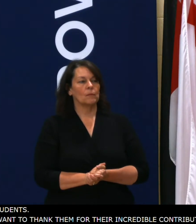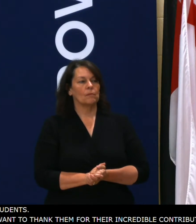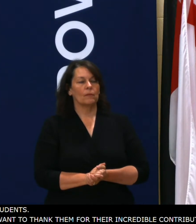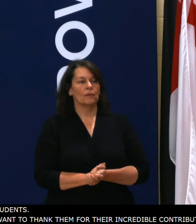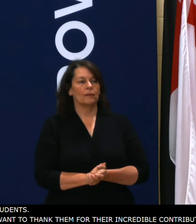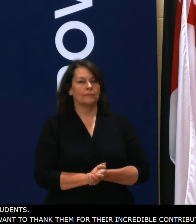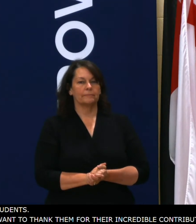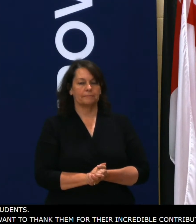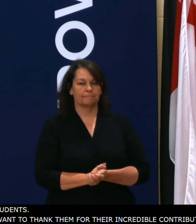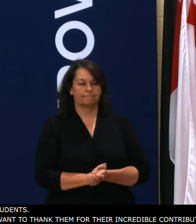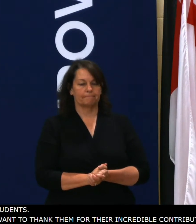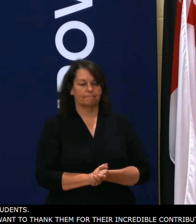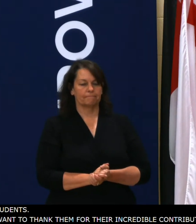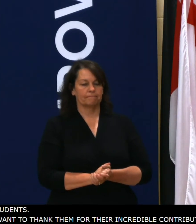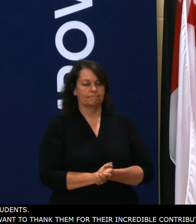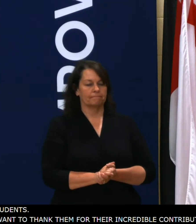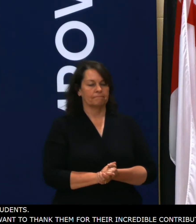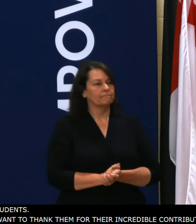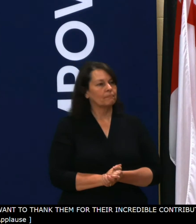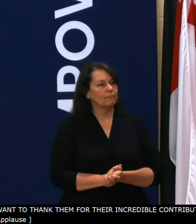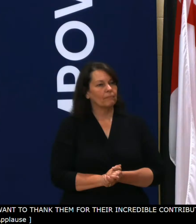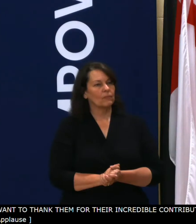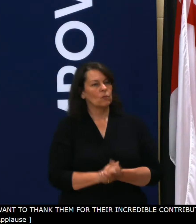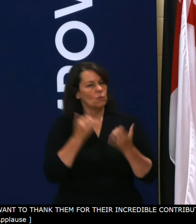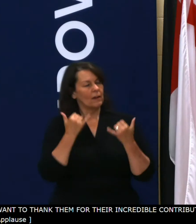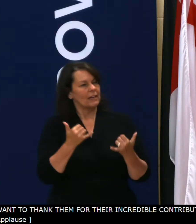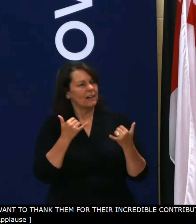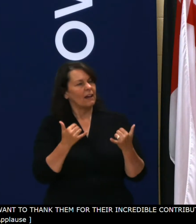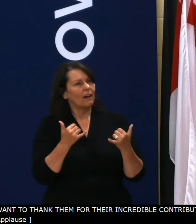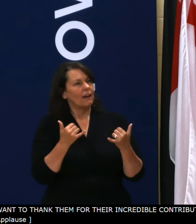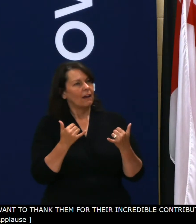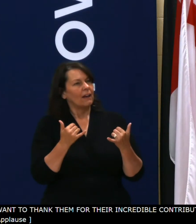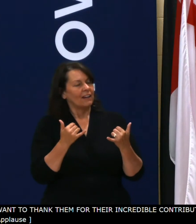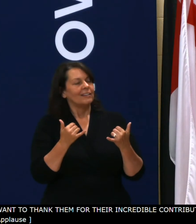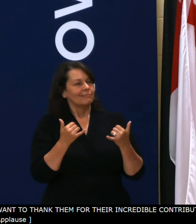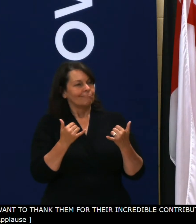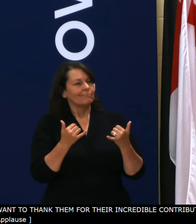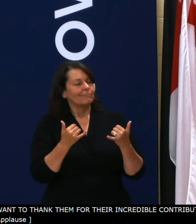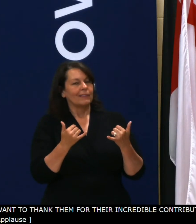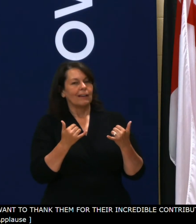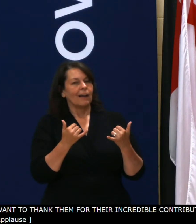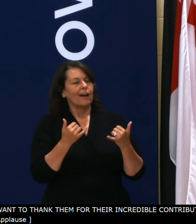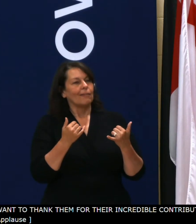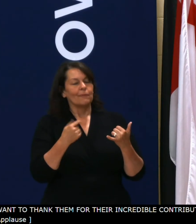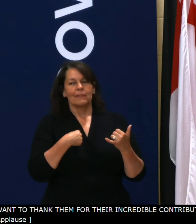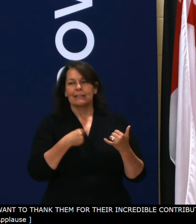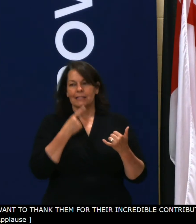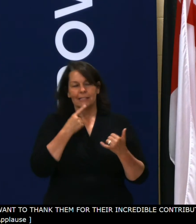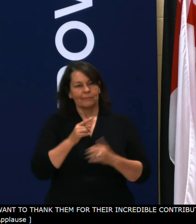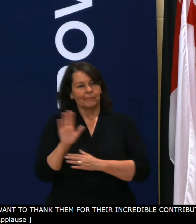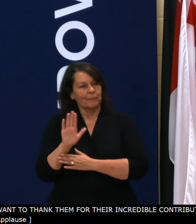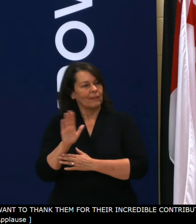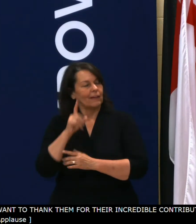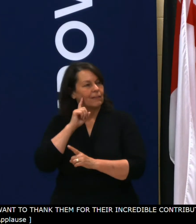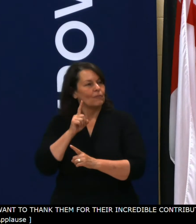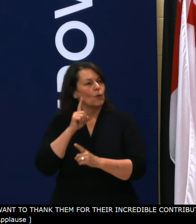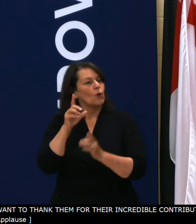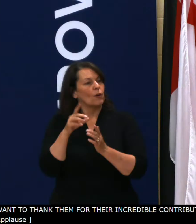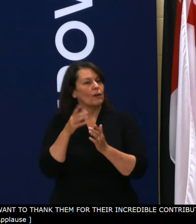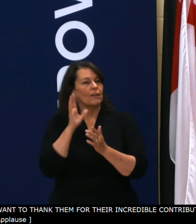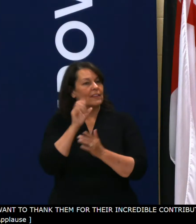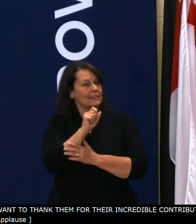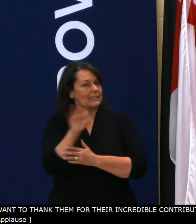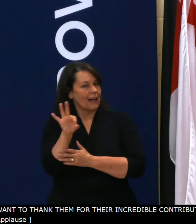At this time of year, we say goodbye to those in our campus family who have chosen to retire. I'd like to recognize all